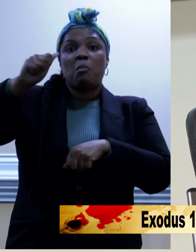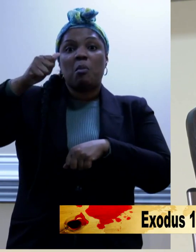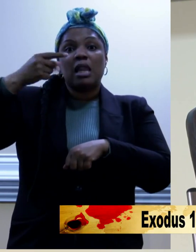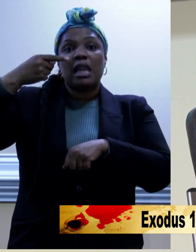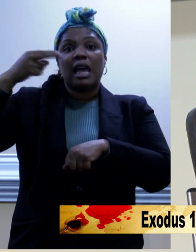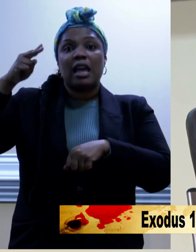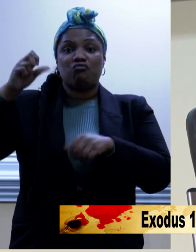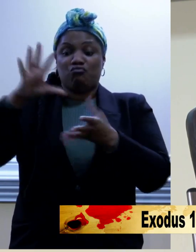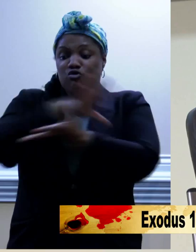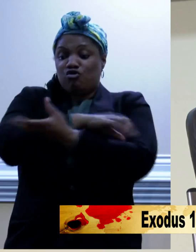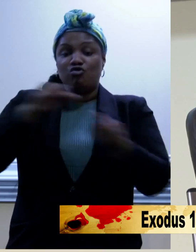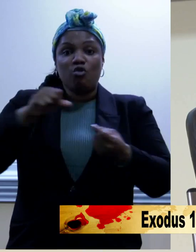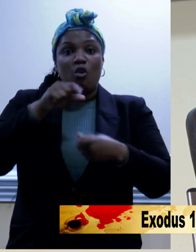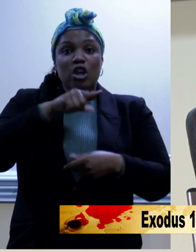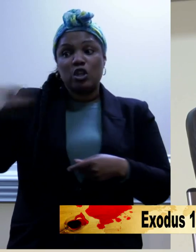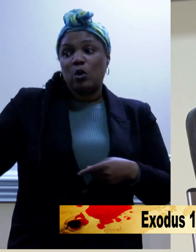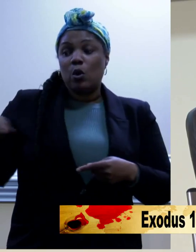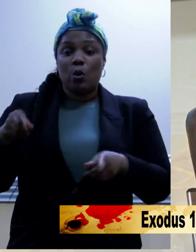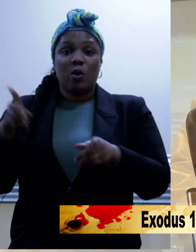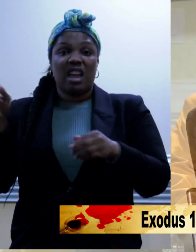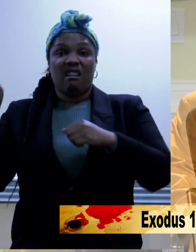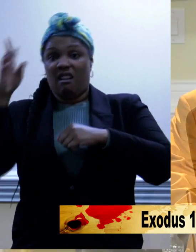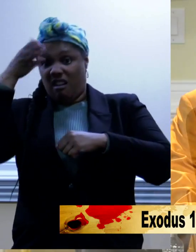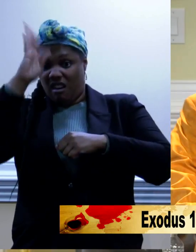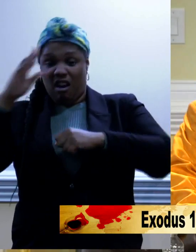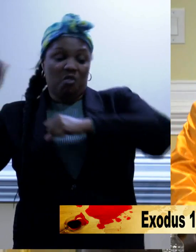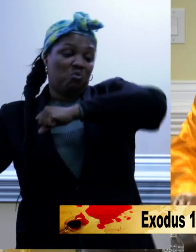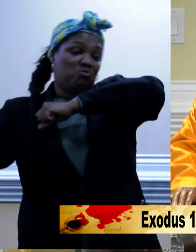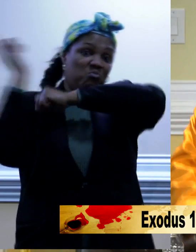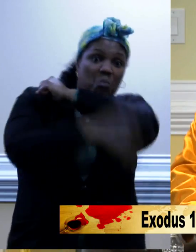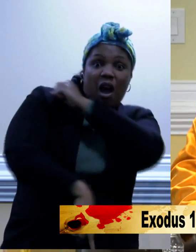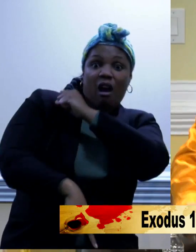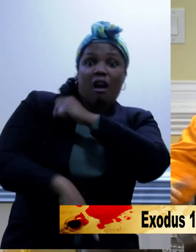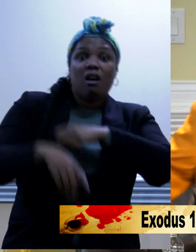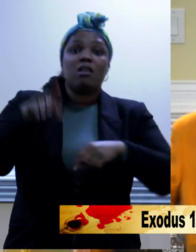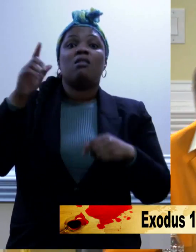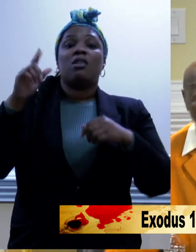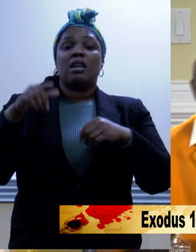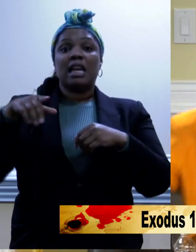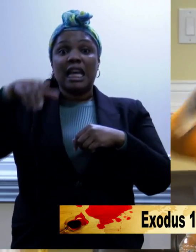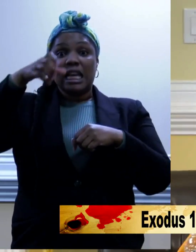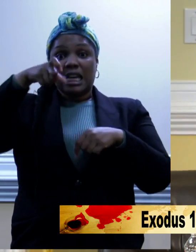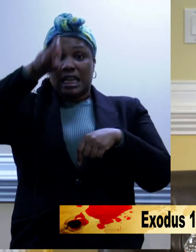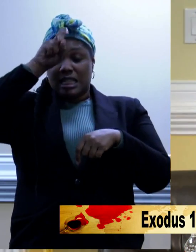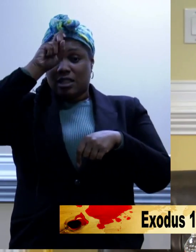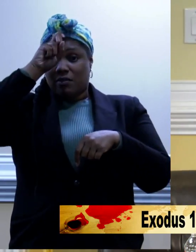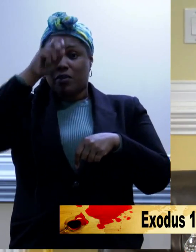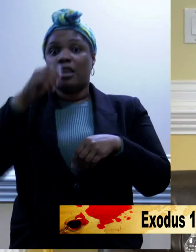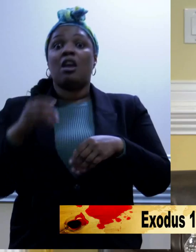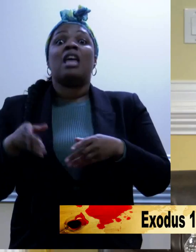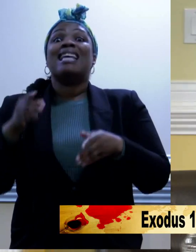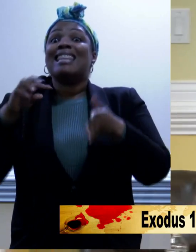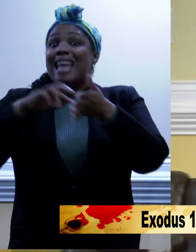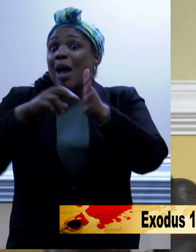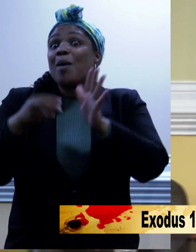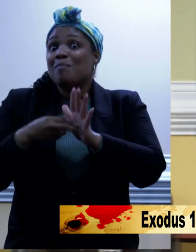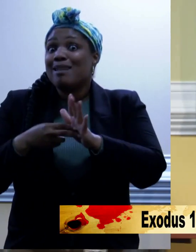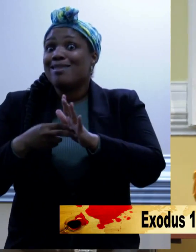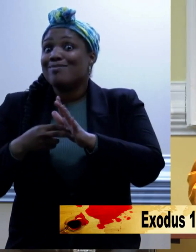when I smite the land of Egypt. So the Passover actually means pass over. Yes.